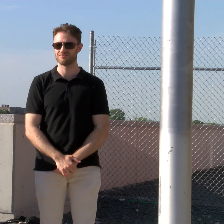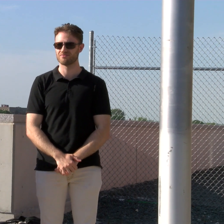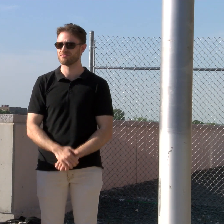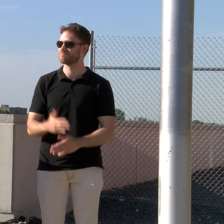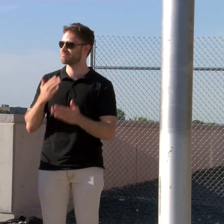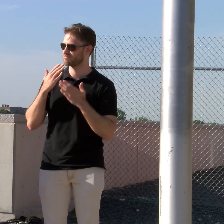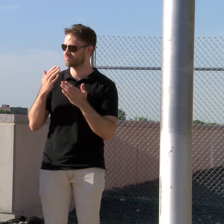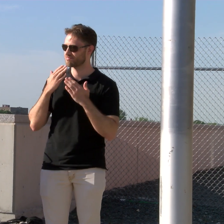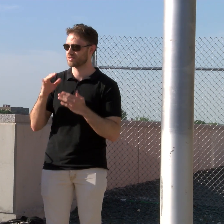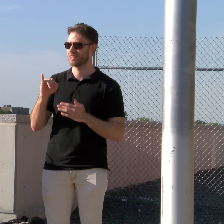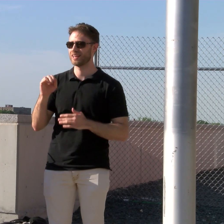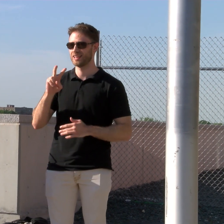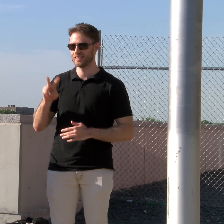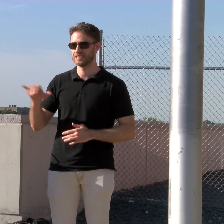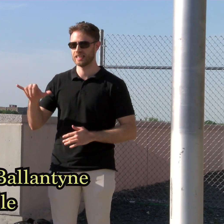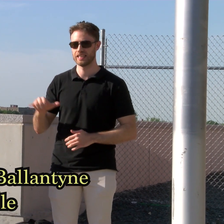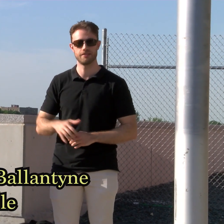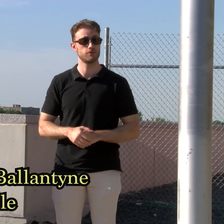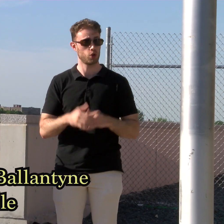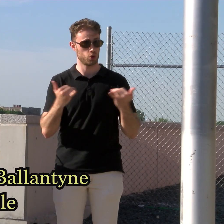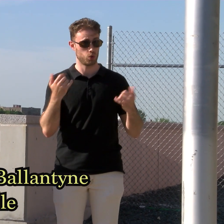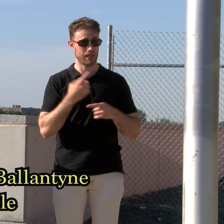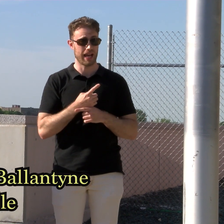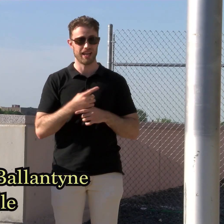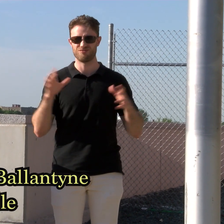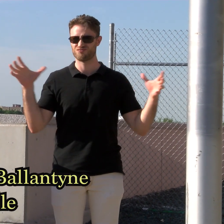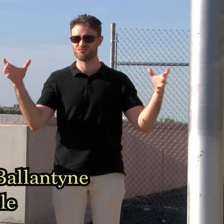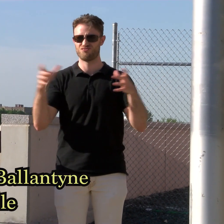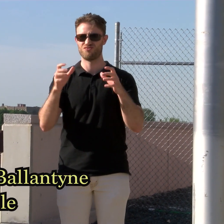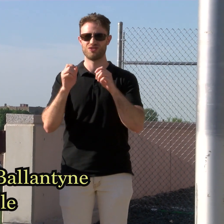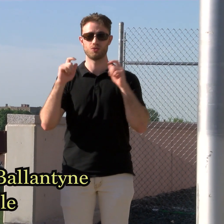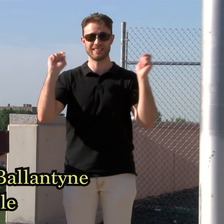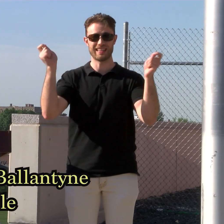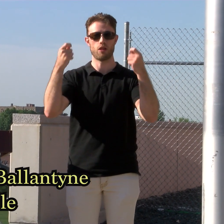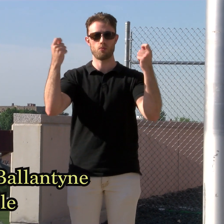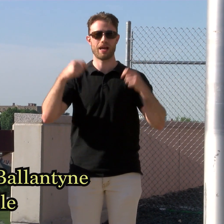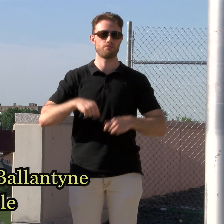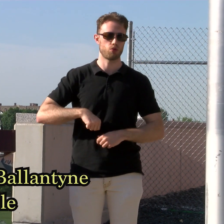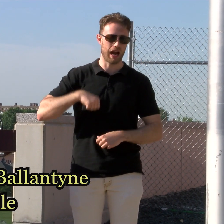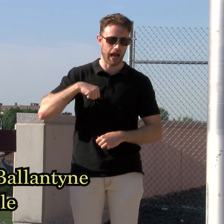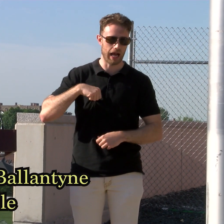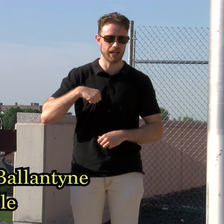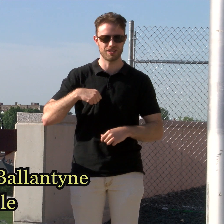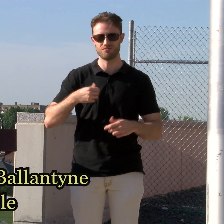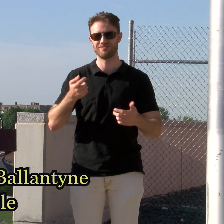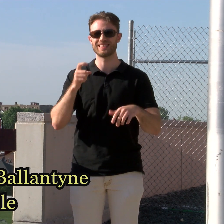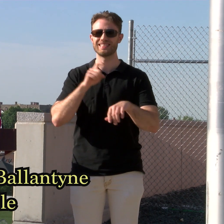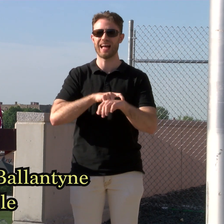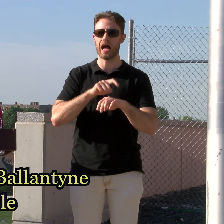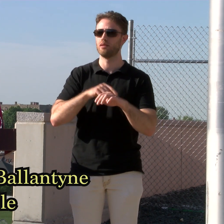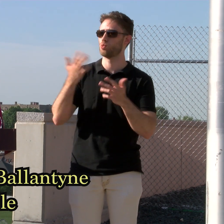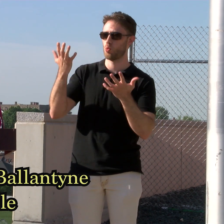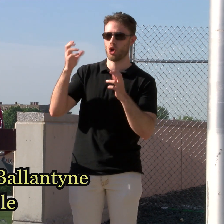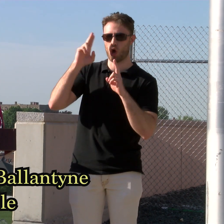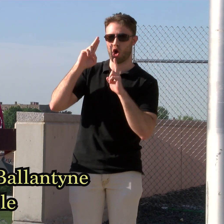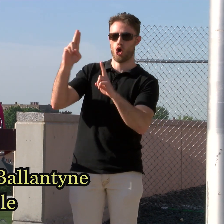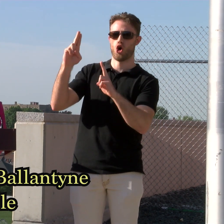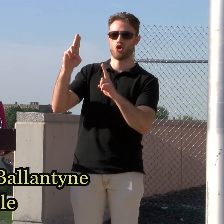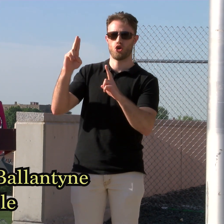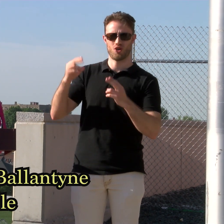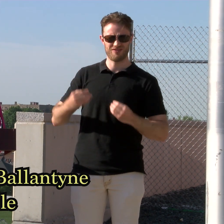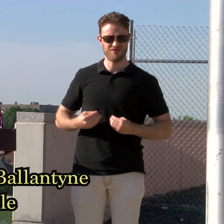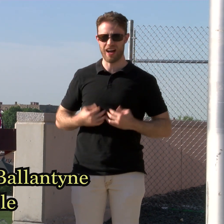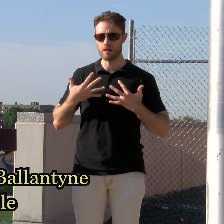Thank you, Izzy. Today we come together to celebrate Pride, a time to honor the